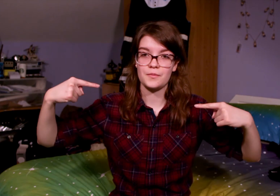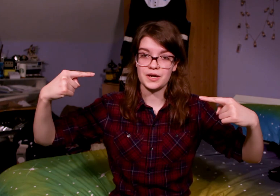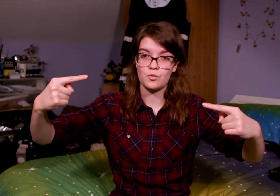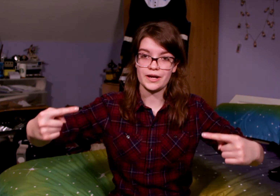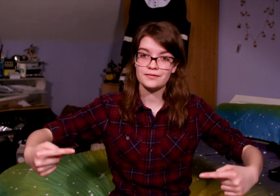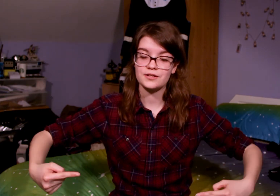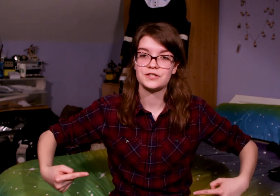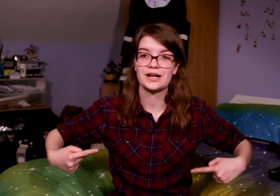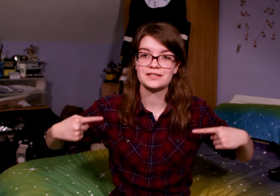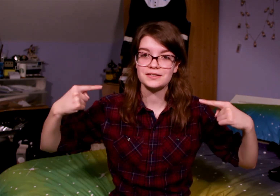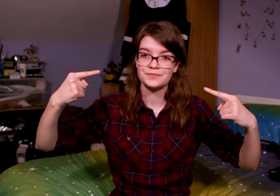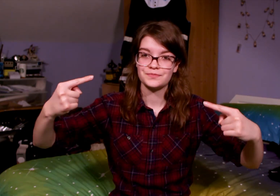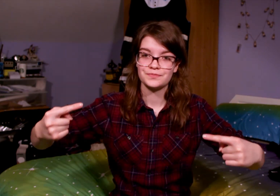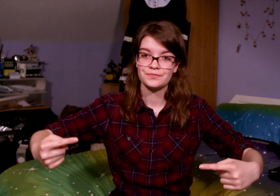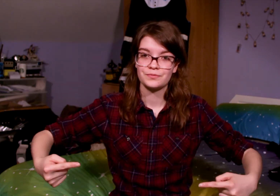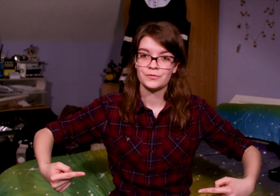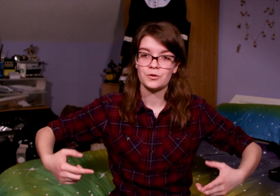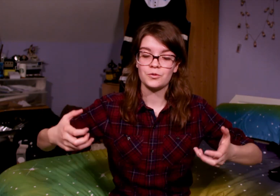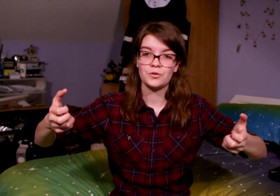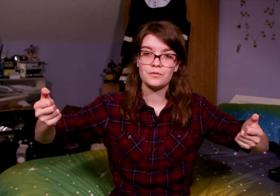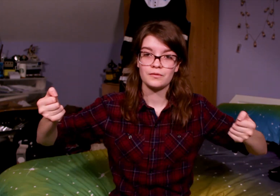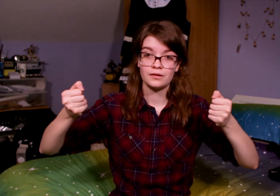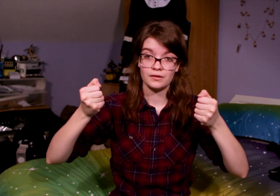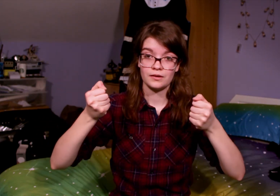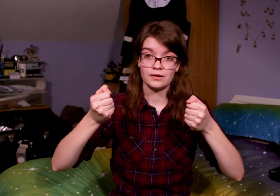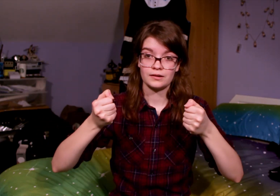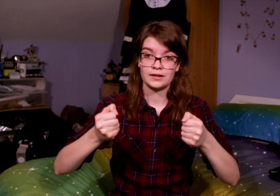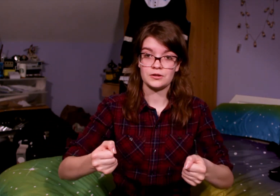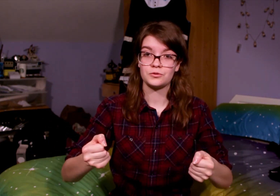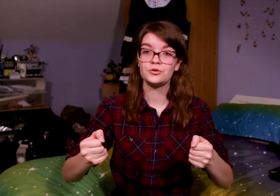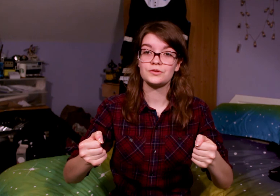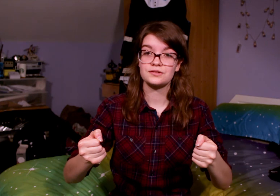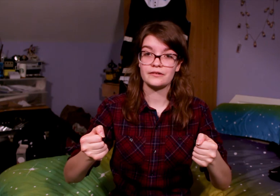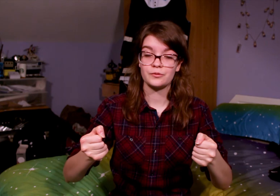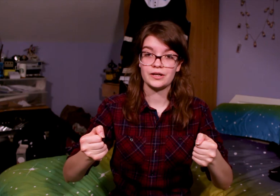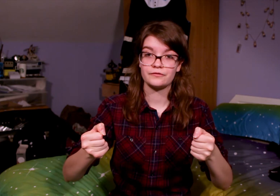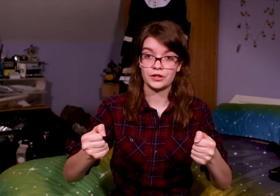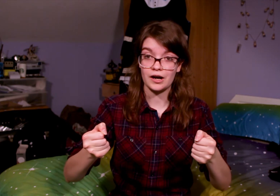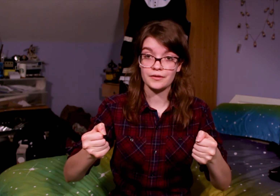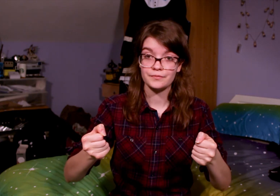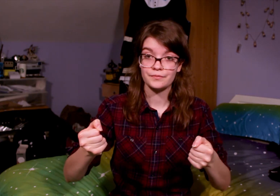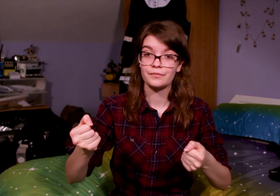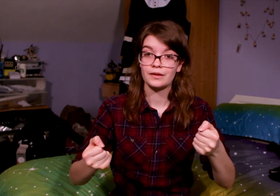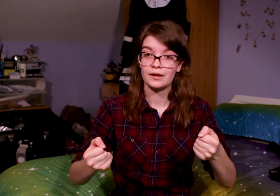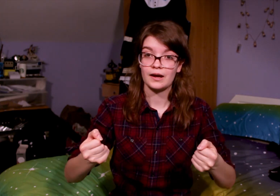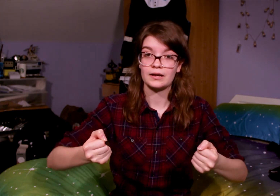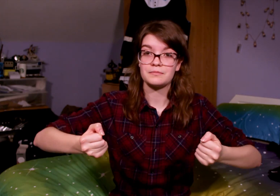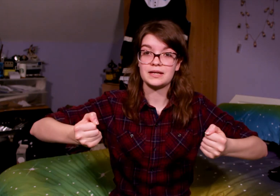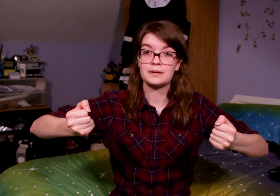big wheels of the tractors, or get your normal steering wheel for a car and make it